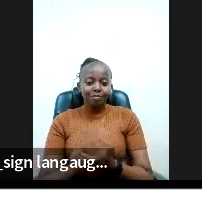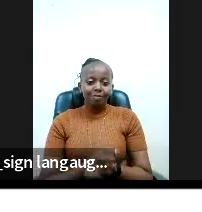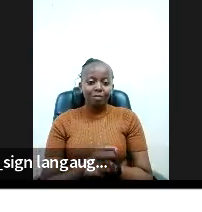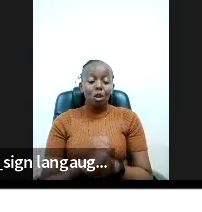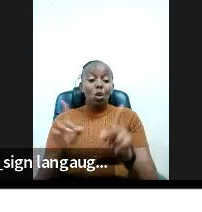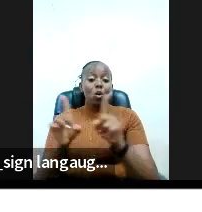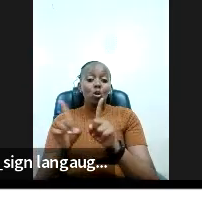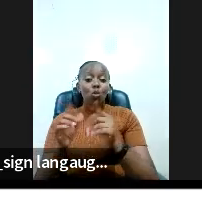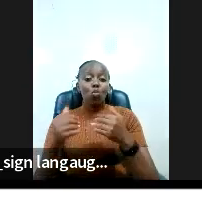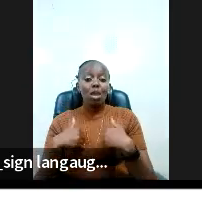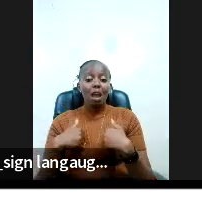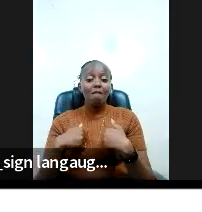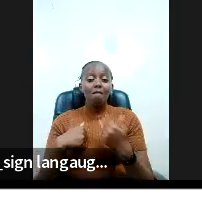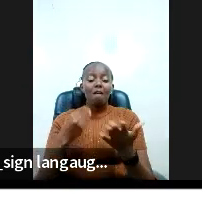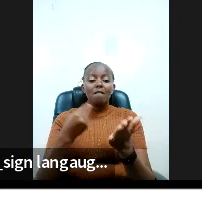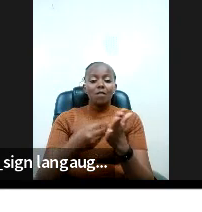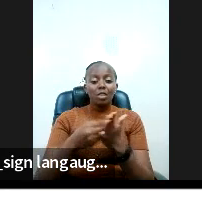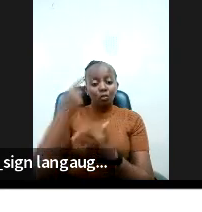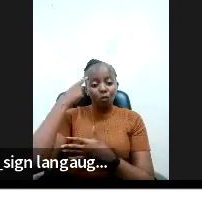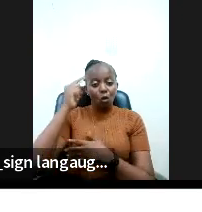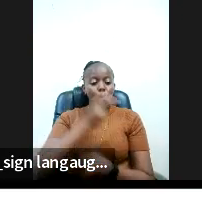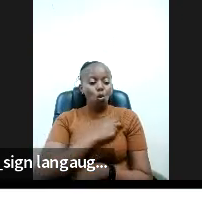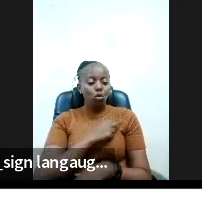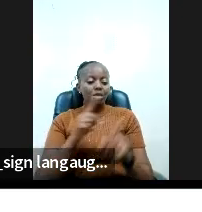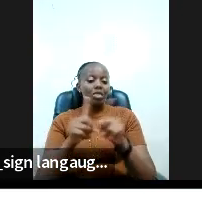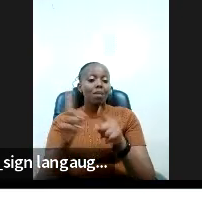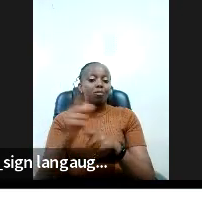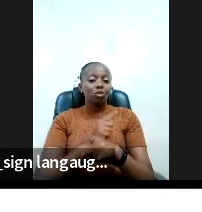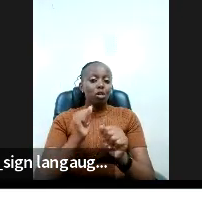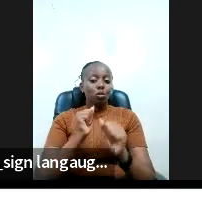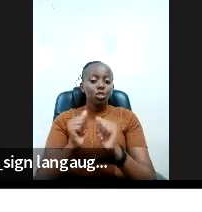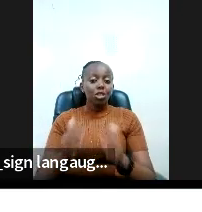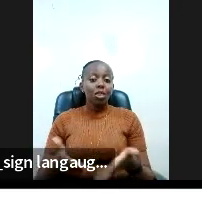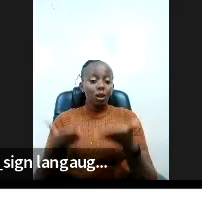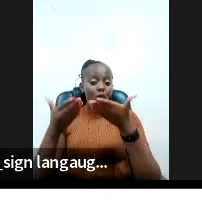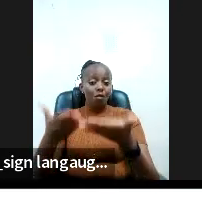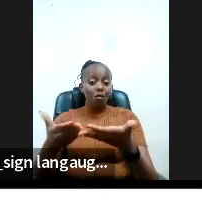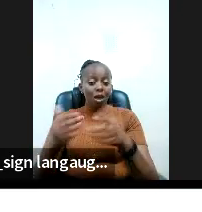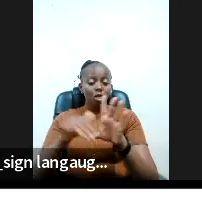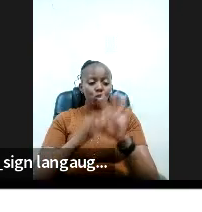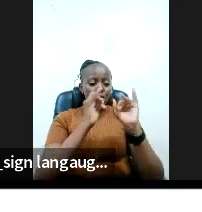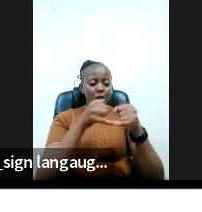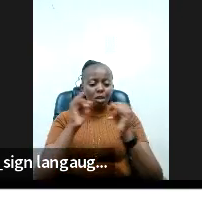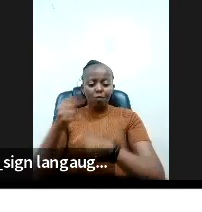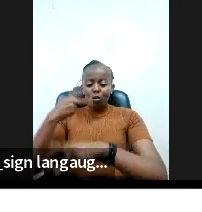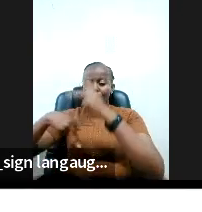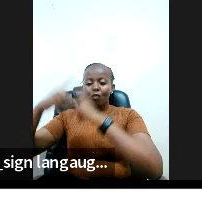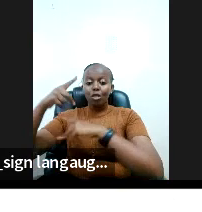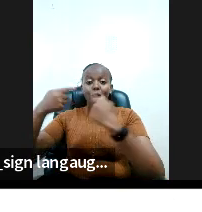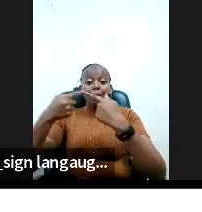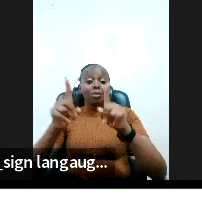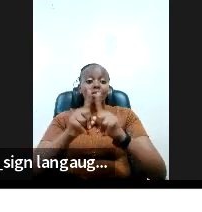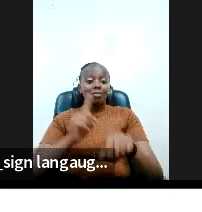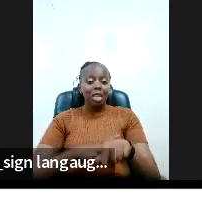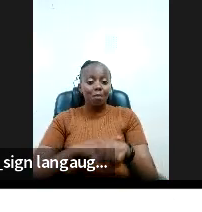Also, we have fees from consulting and training, which we offer to individual professionals, and also